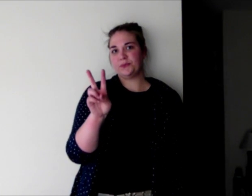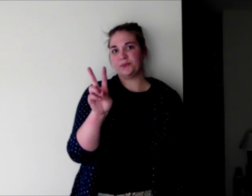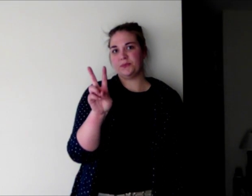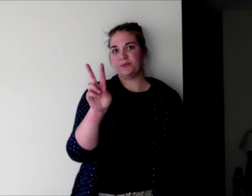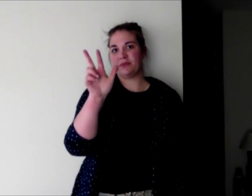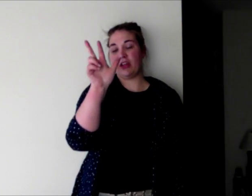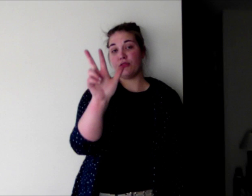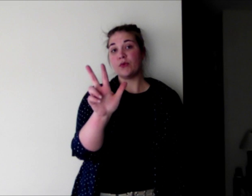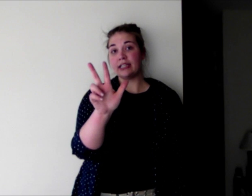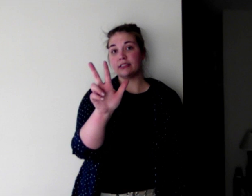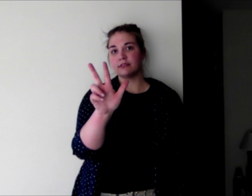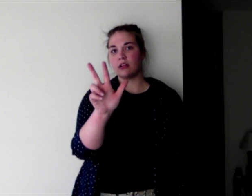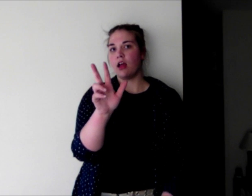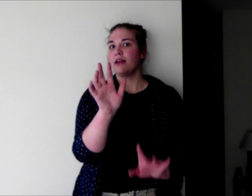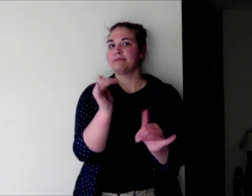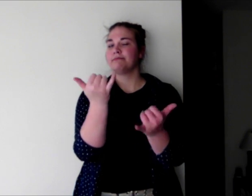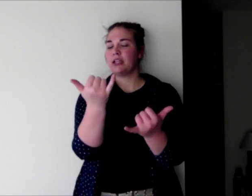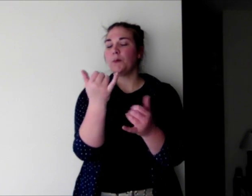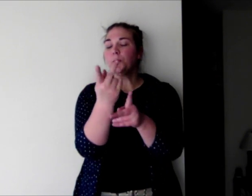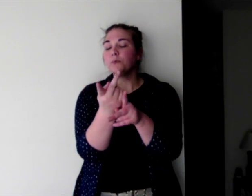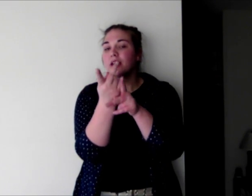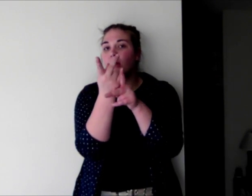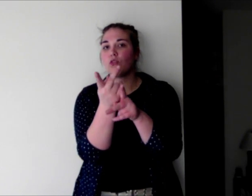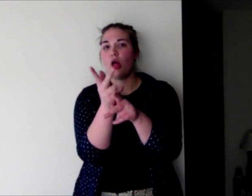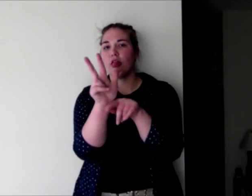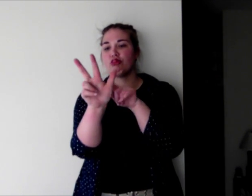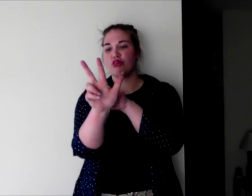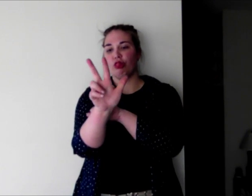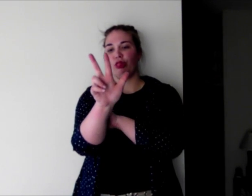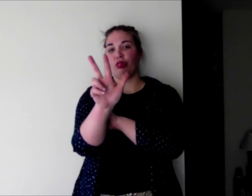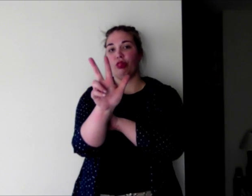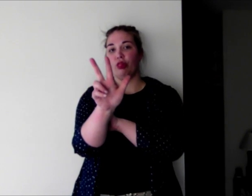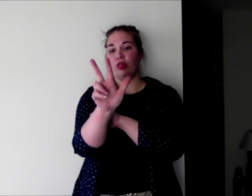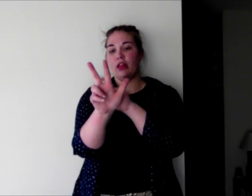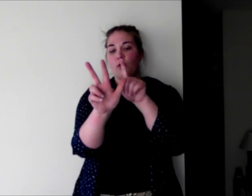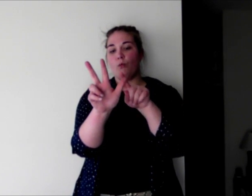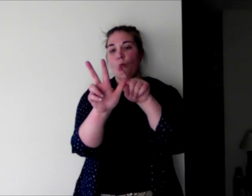2, 3. Now, be careful with the 3